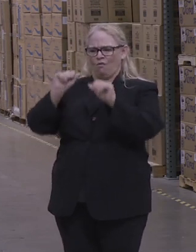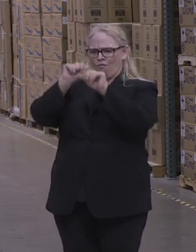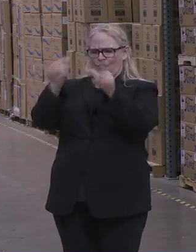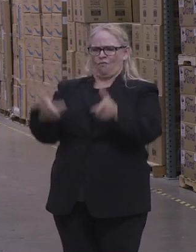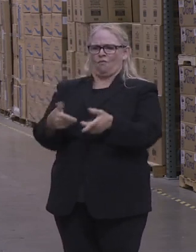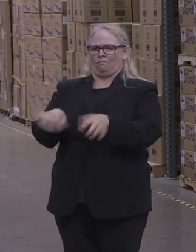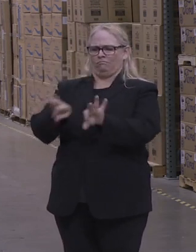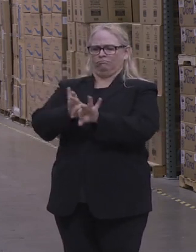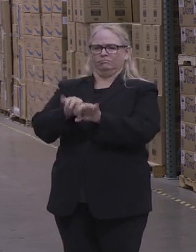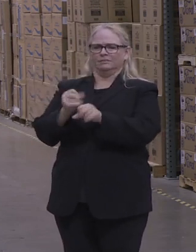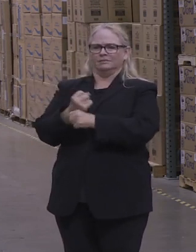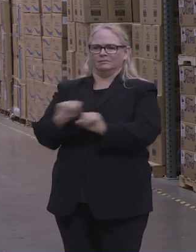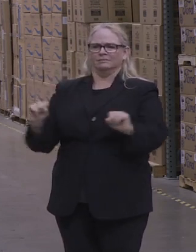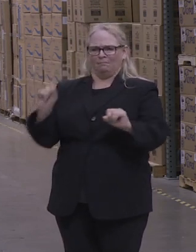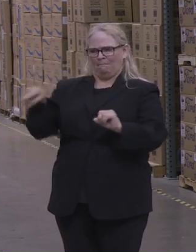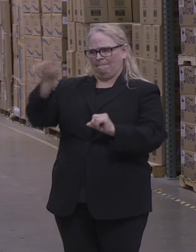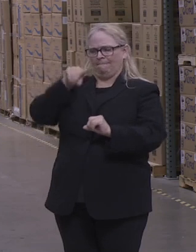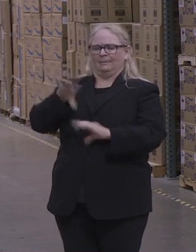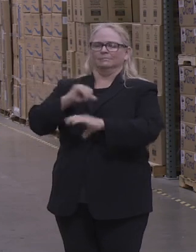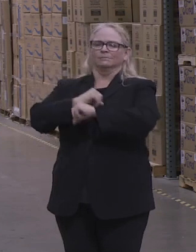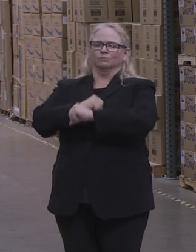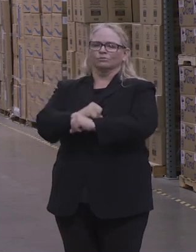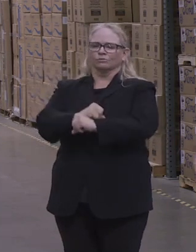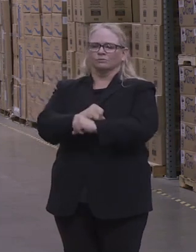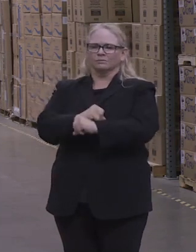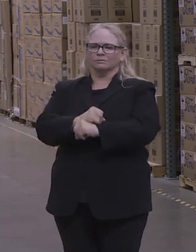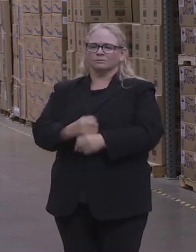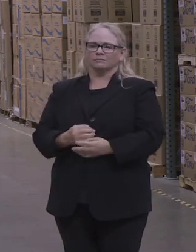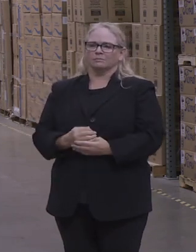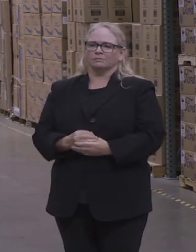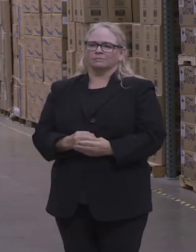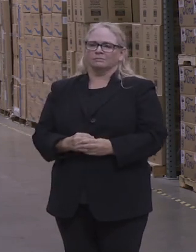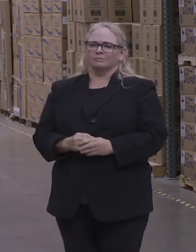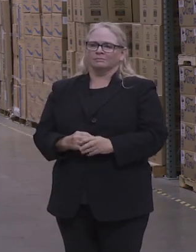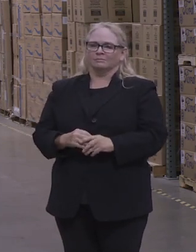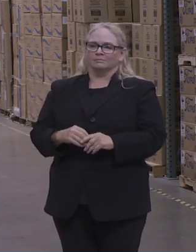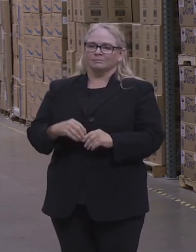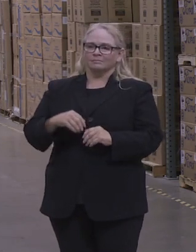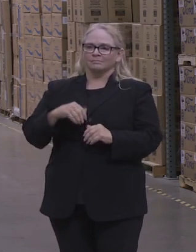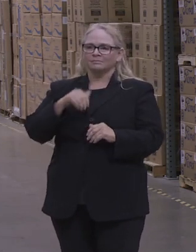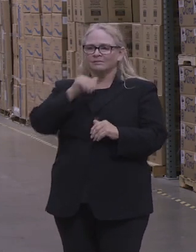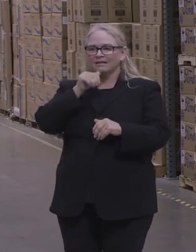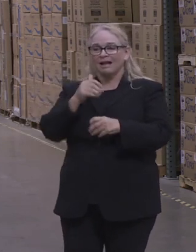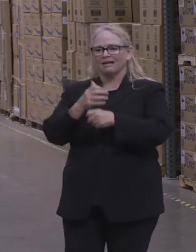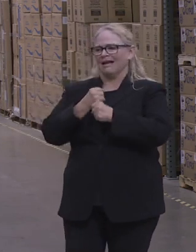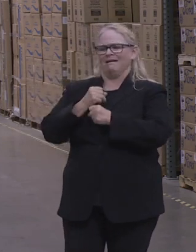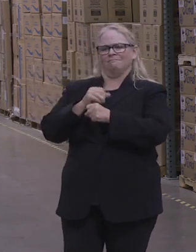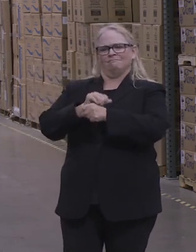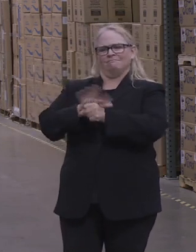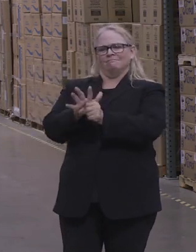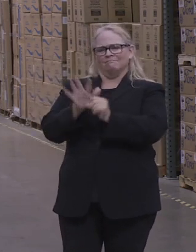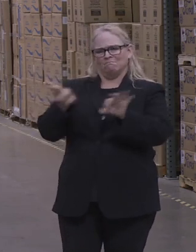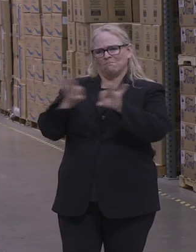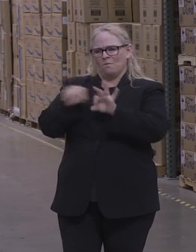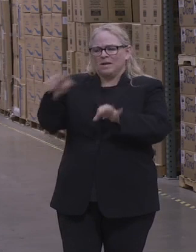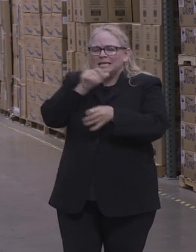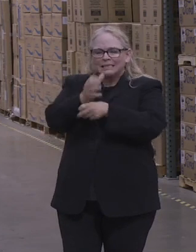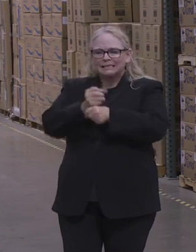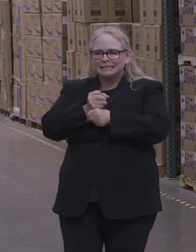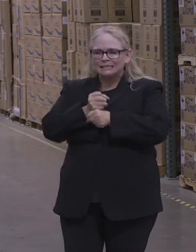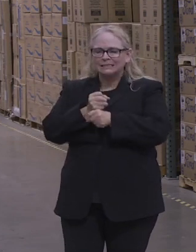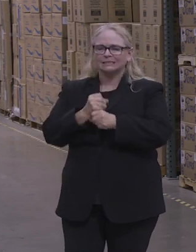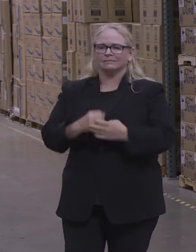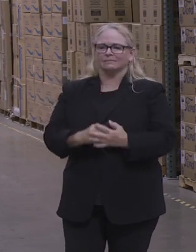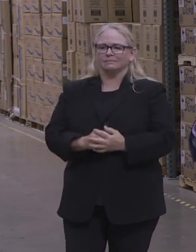protected from an increase in the background rate of infections of COVID-19. We announced a step-up